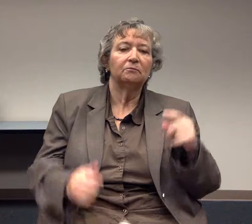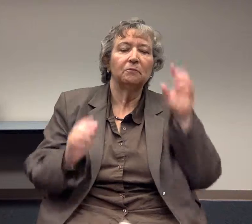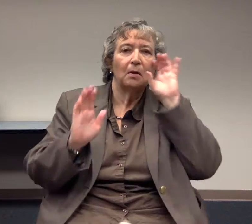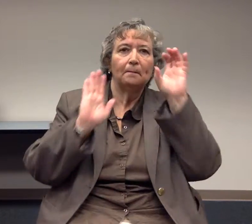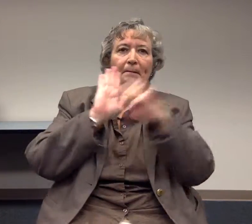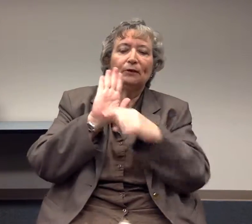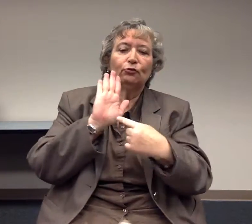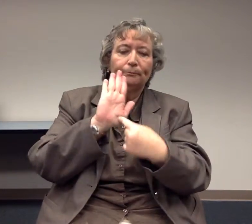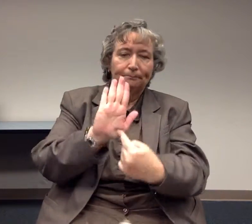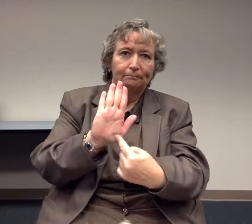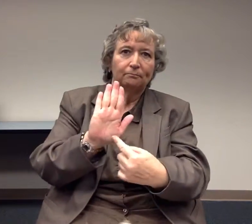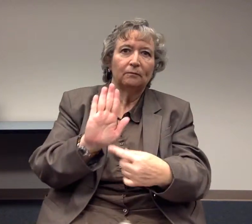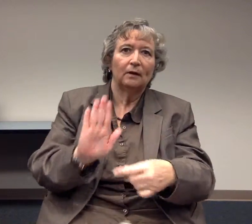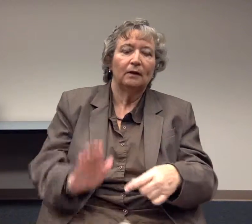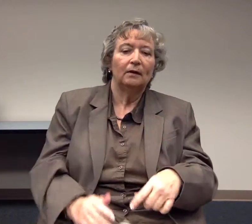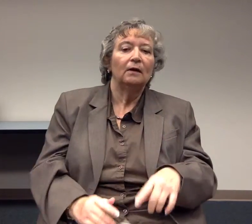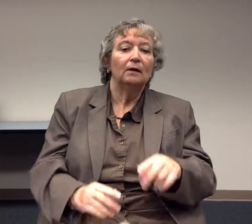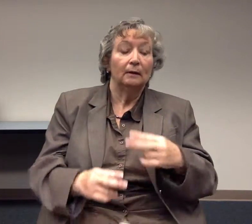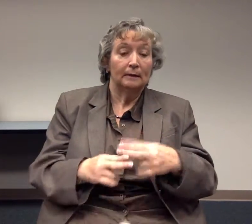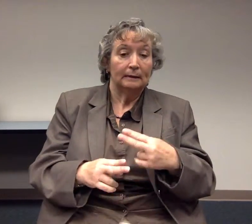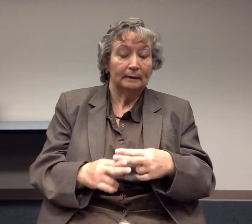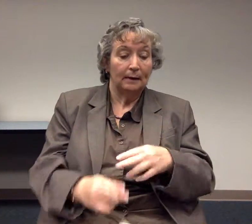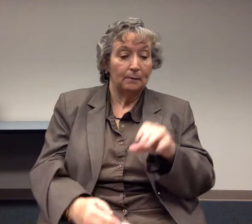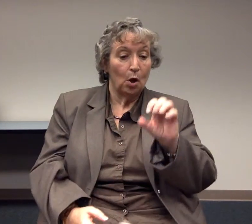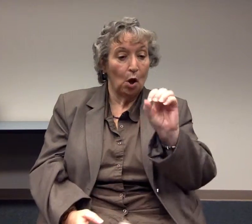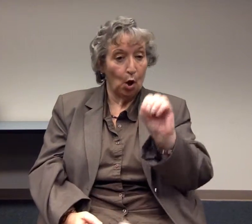O'Keeffe. I always pretend like I'm sneezing.